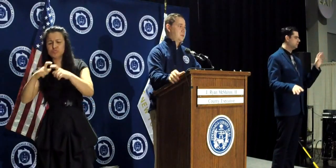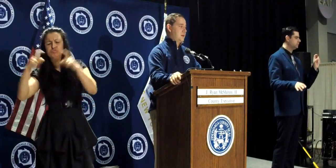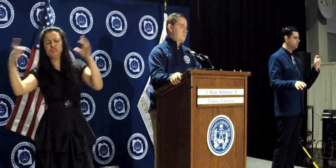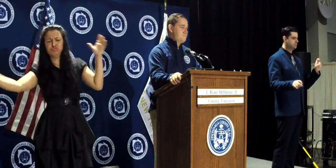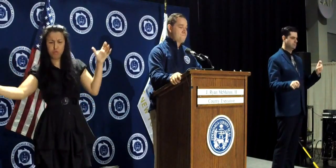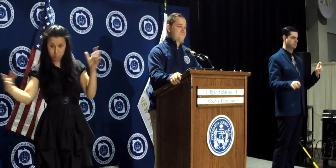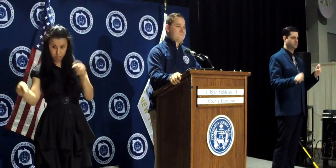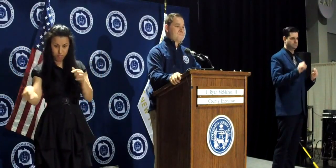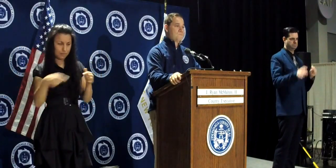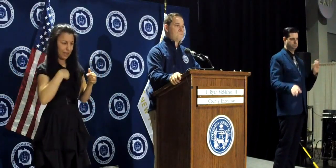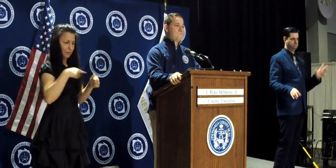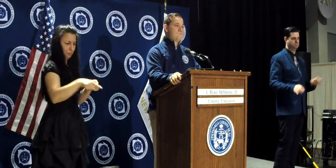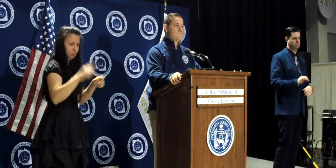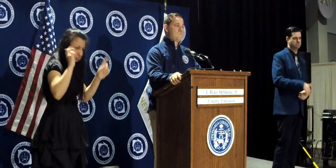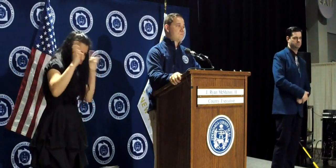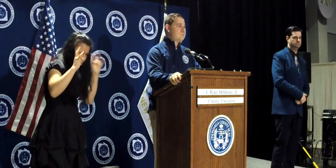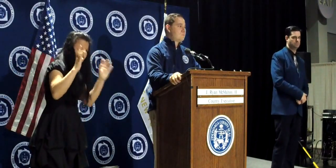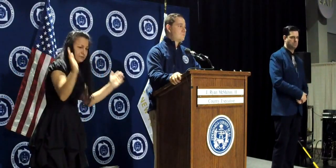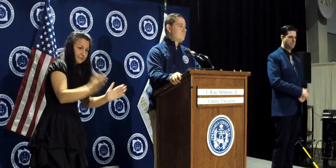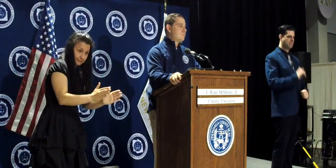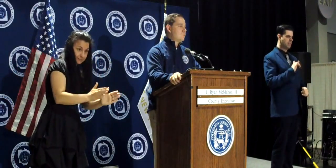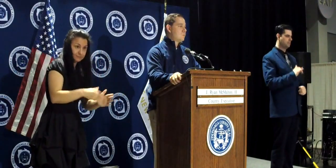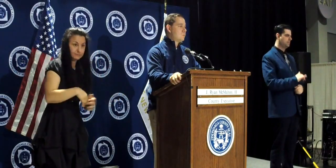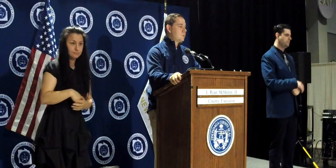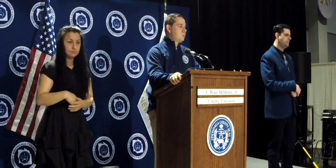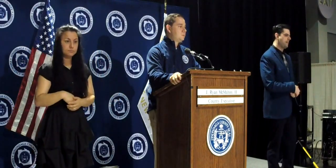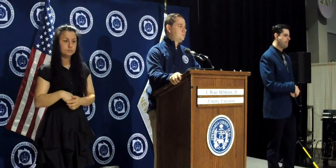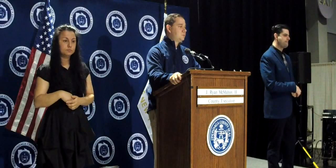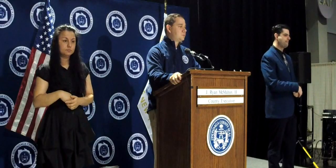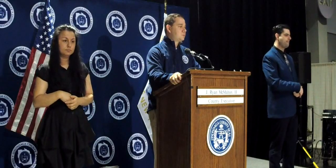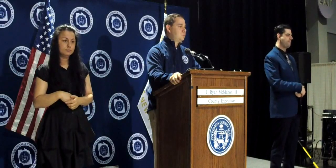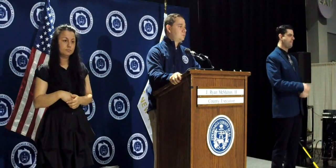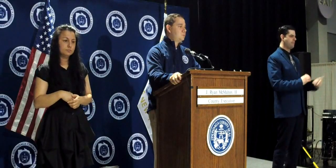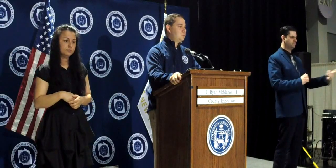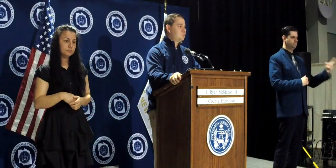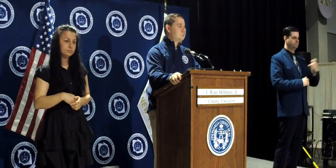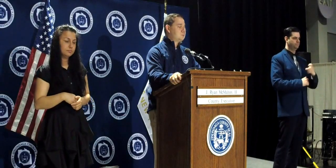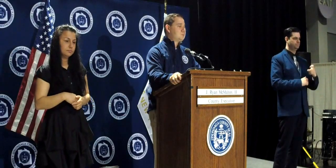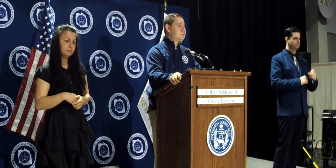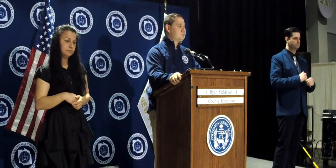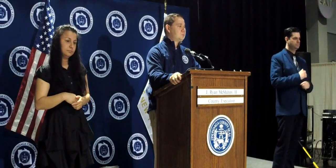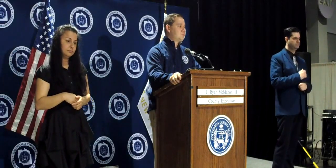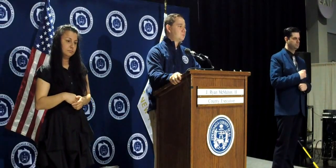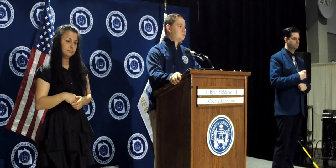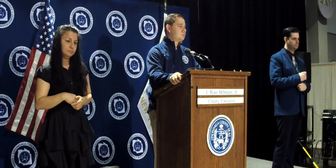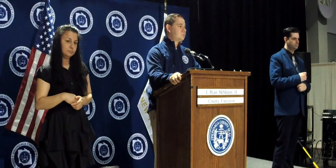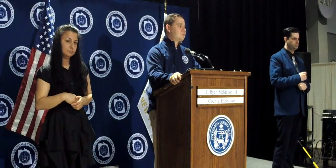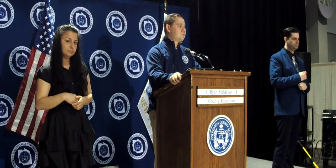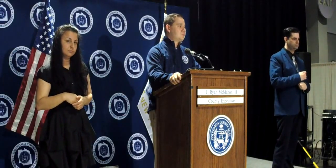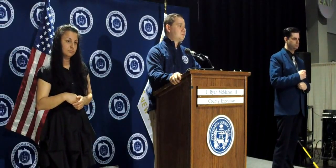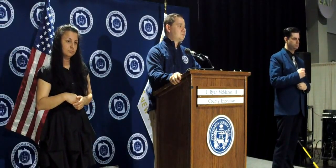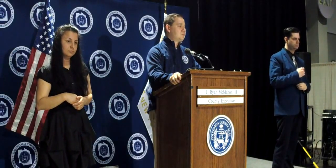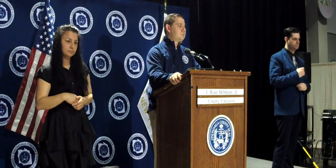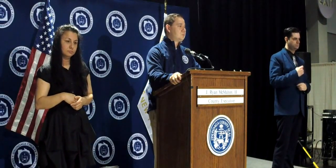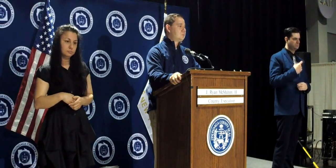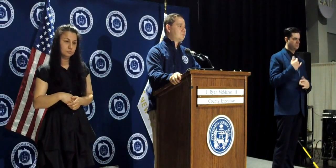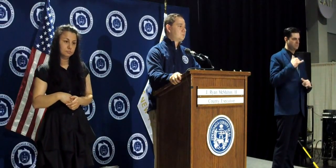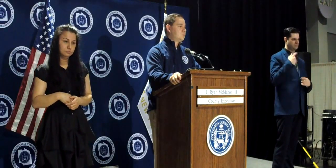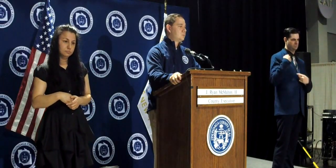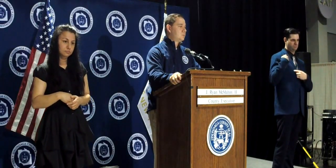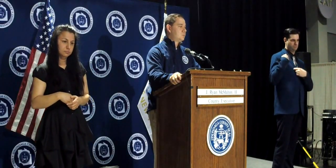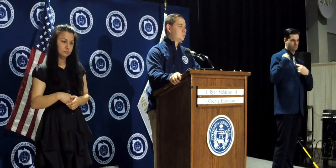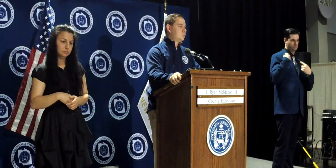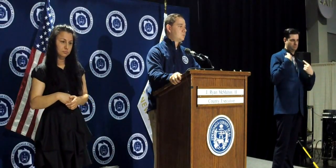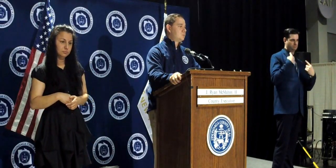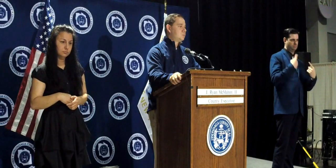across the state. Just 24 days ago, we were still reporting that there were no cases confirmed in Onondaga County, and now there's